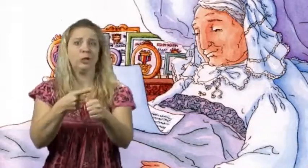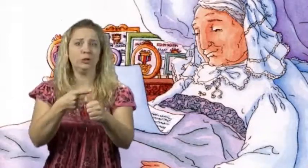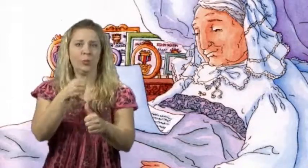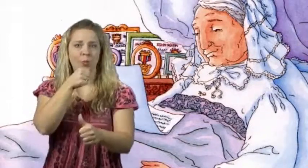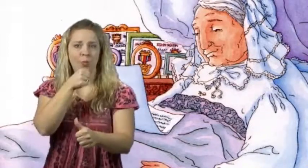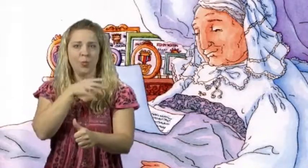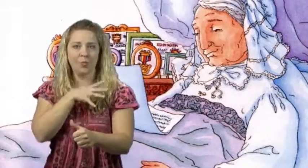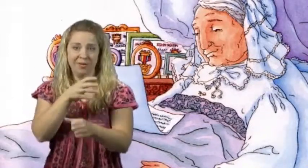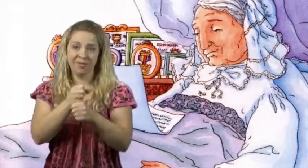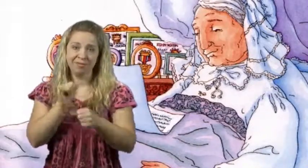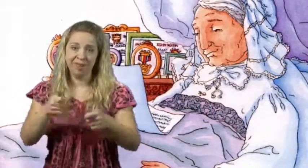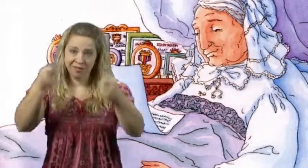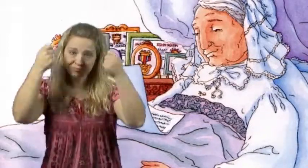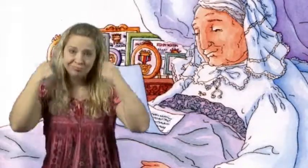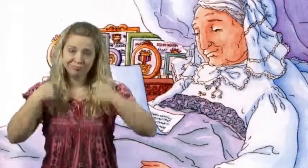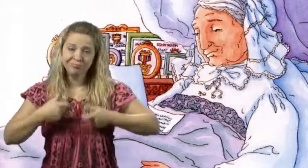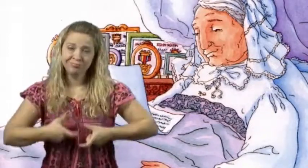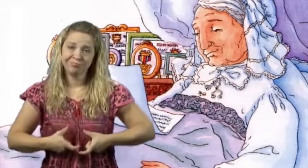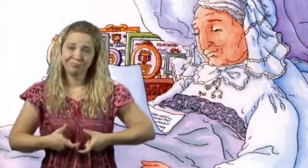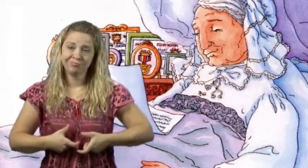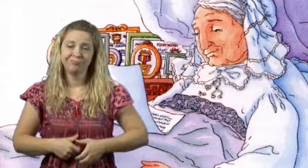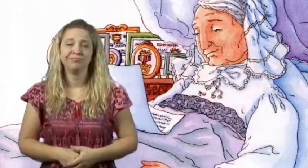She was the first woman to win the award.